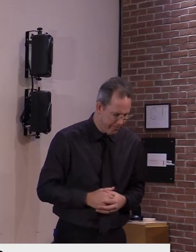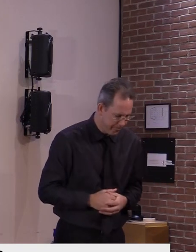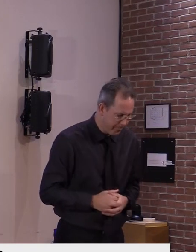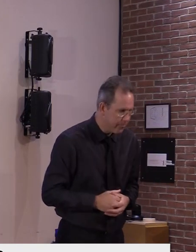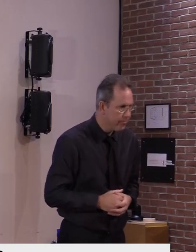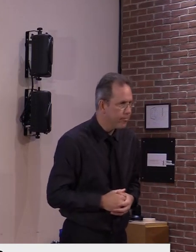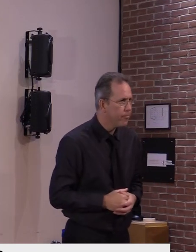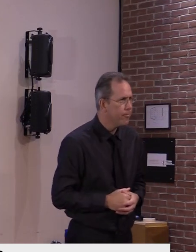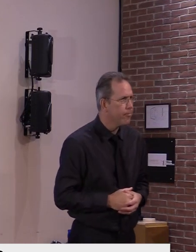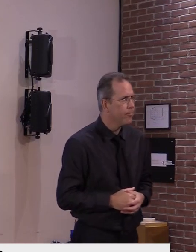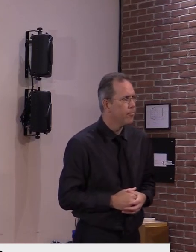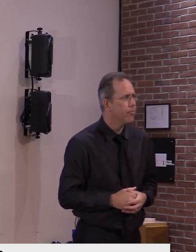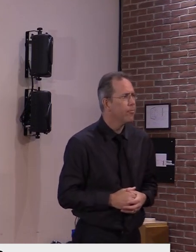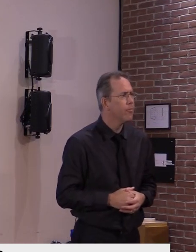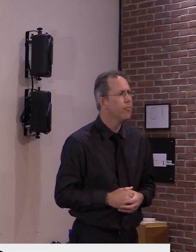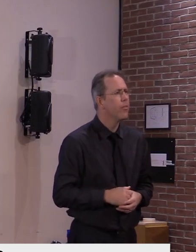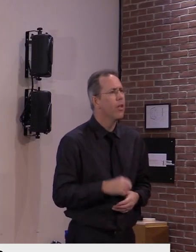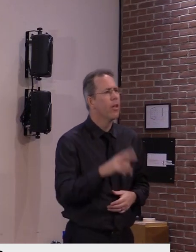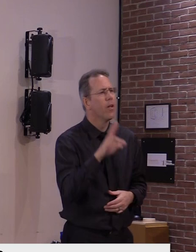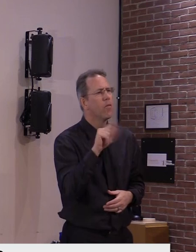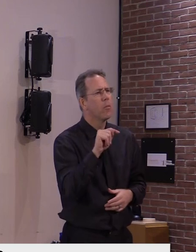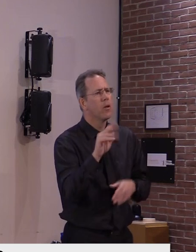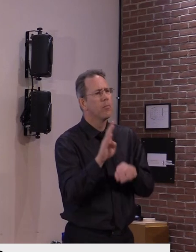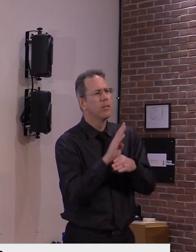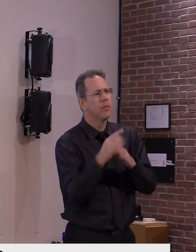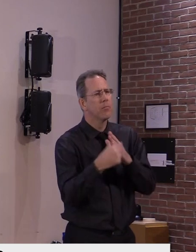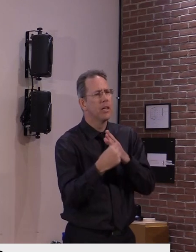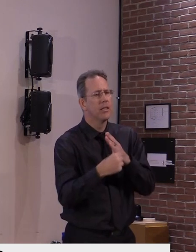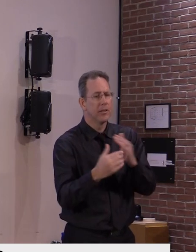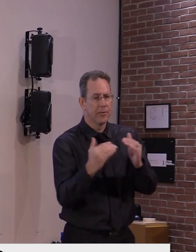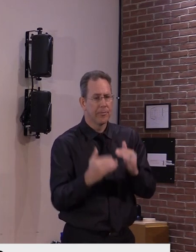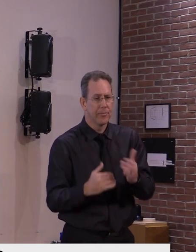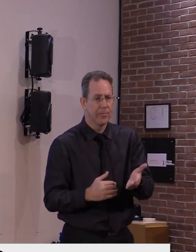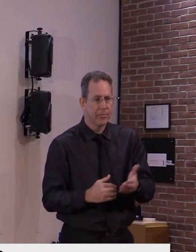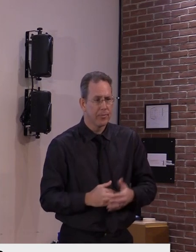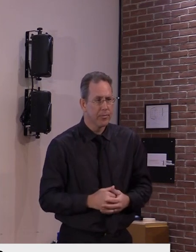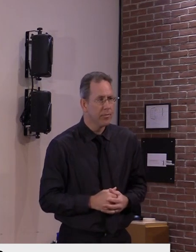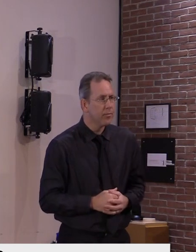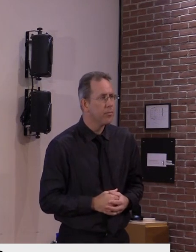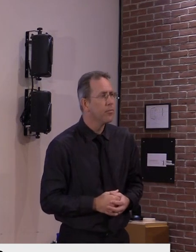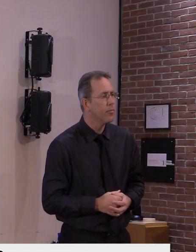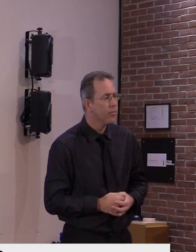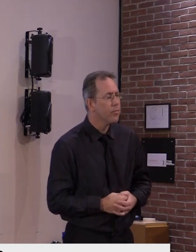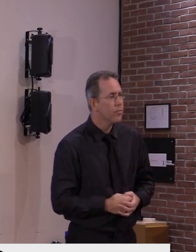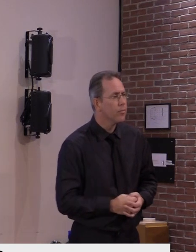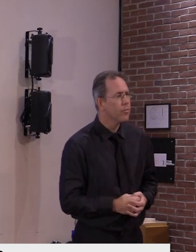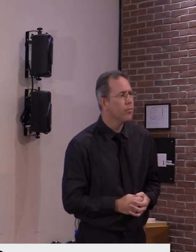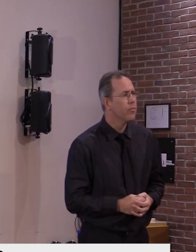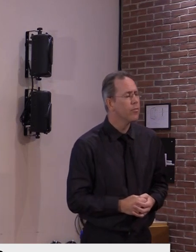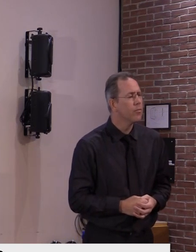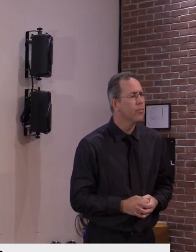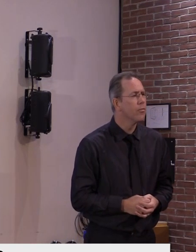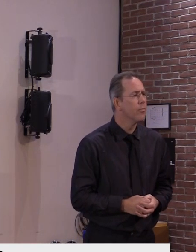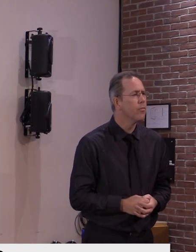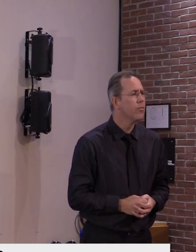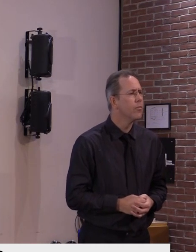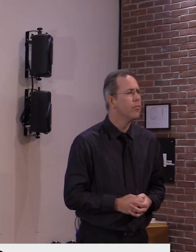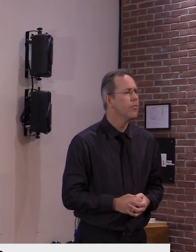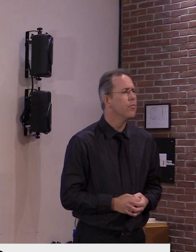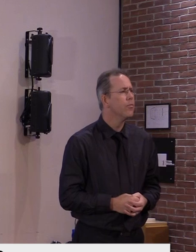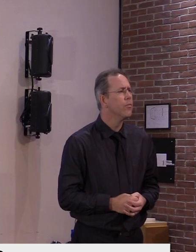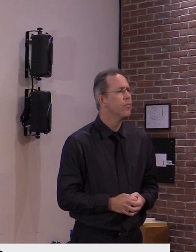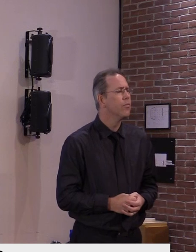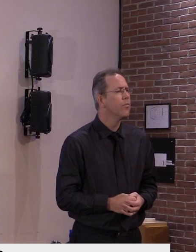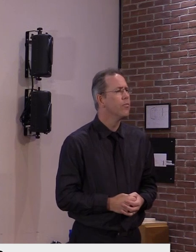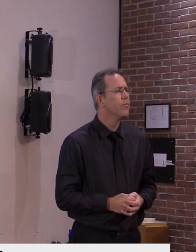Tim, Vermont Business Magazine. Hi, Governor. I noticed that several restaurants, including houses